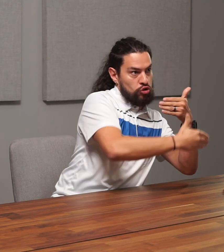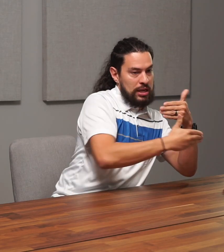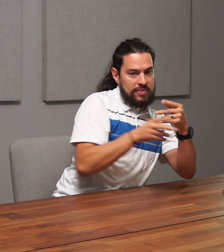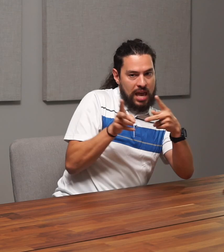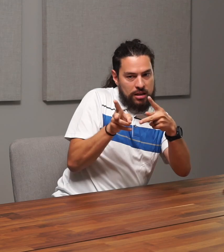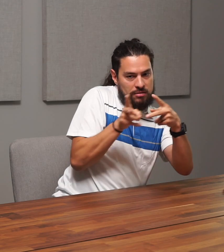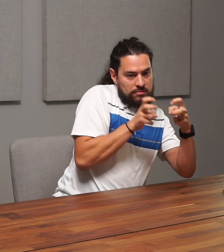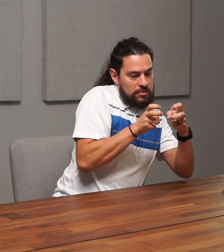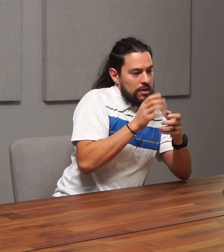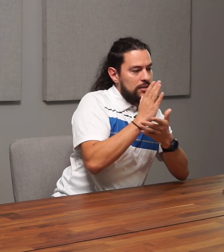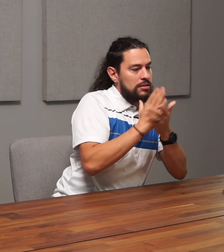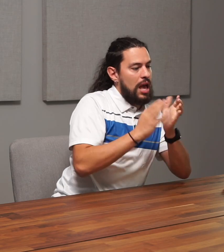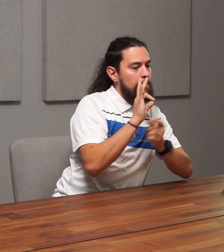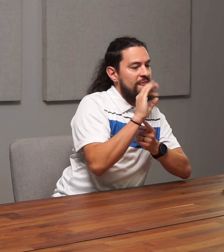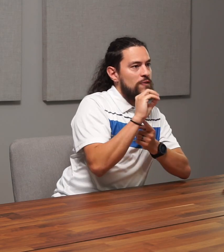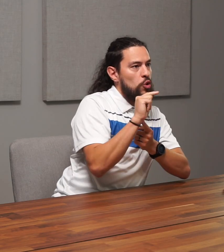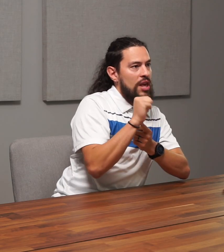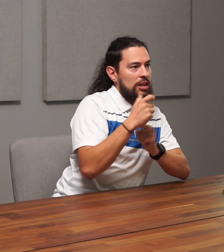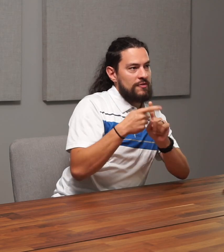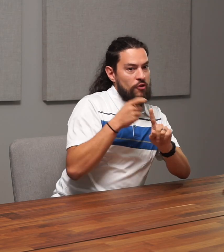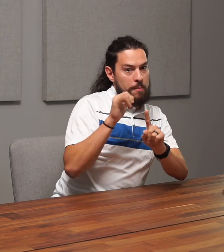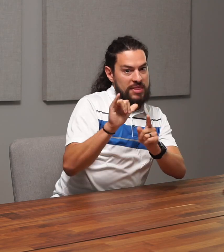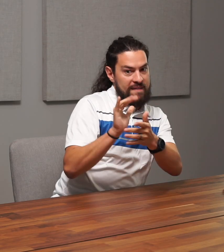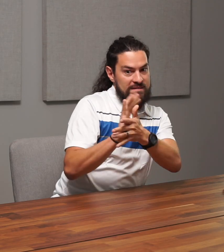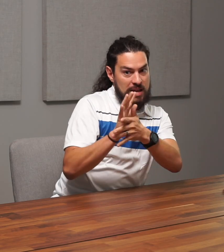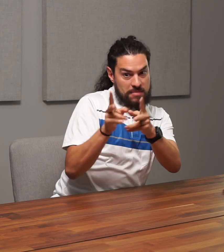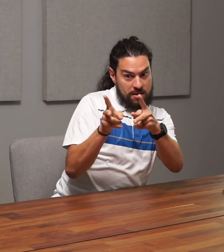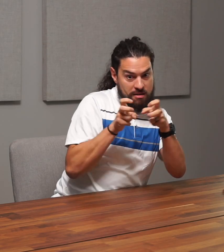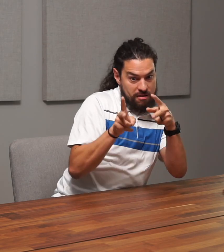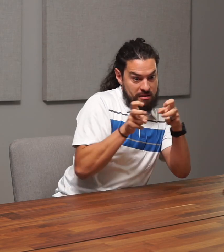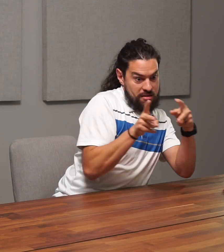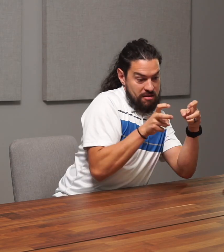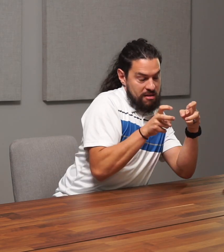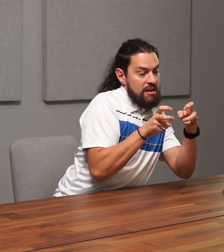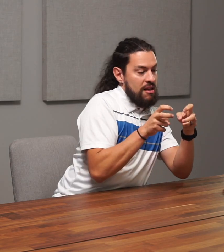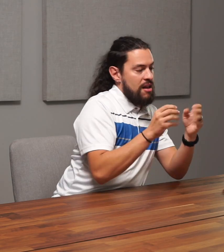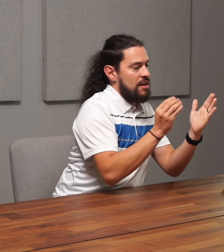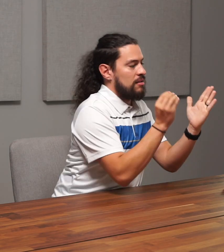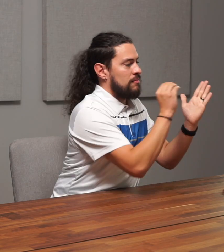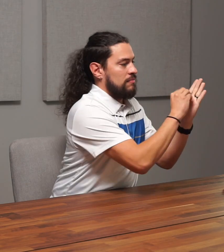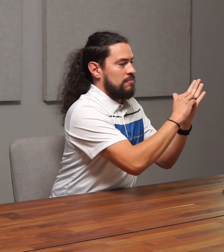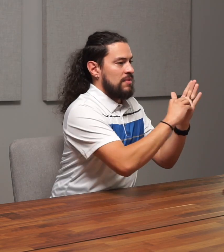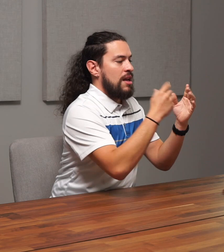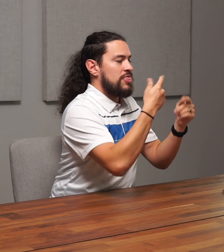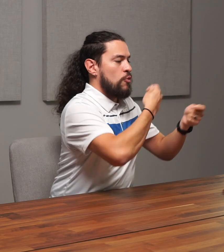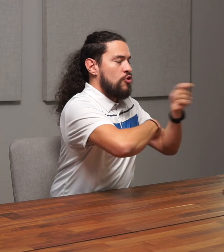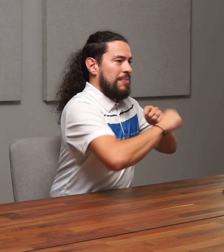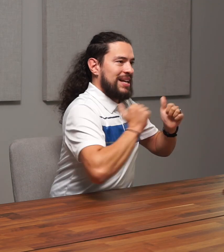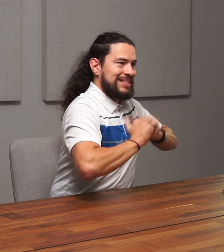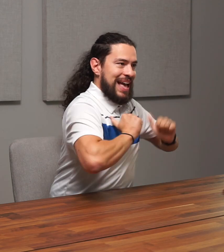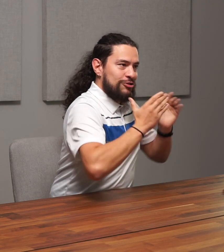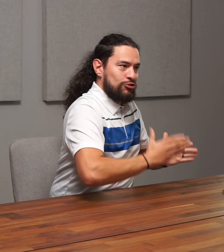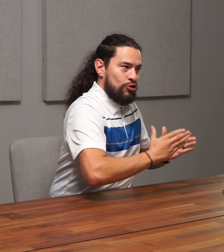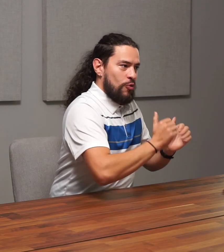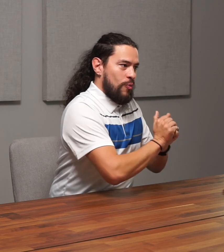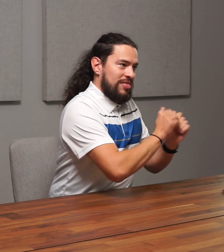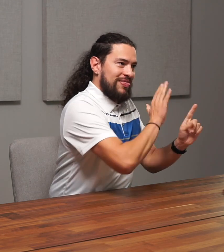they're using a green screen and using some footage from the uncondemned video and they're replacing the